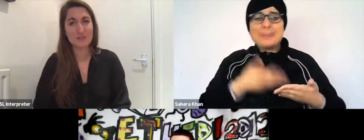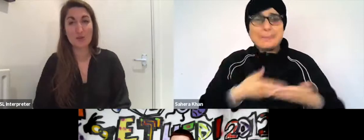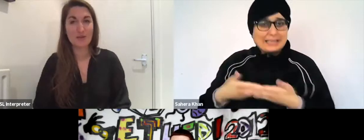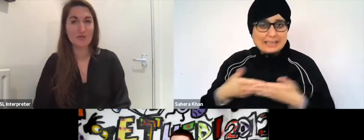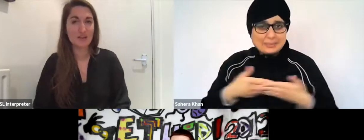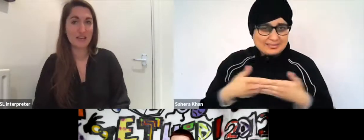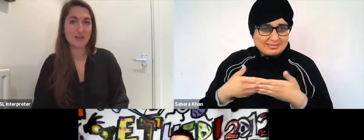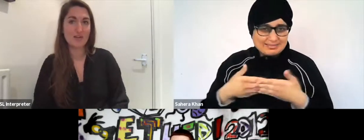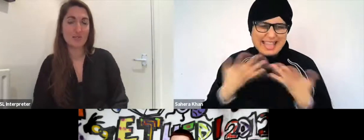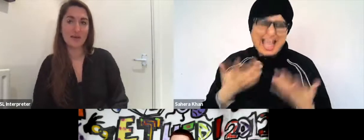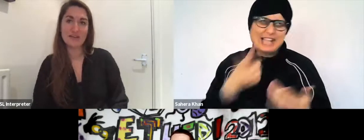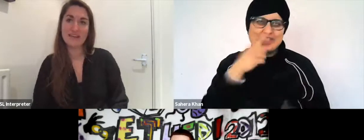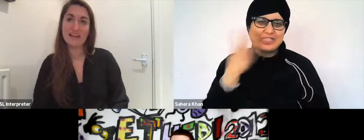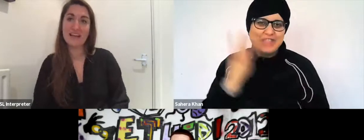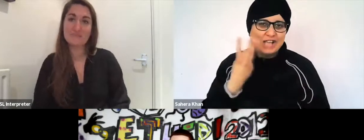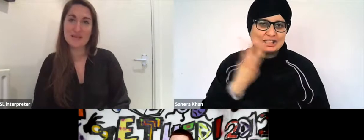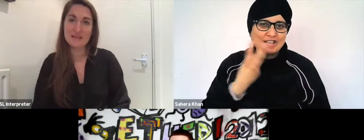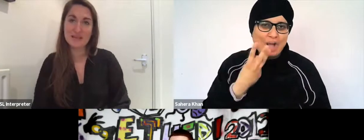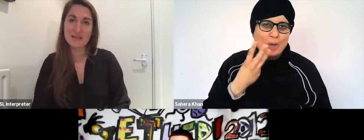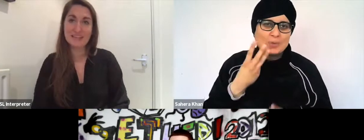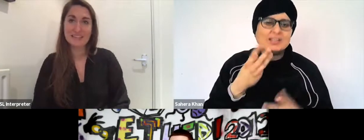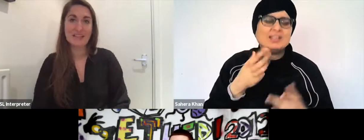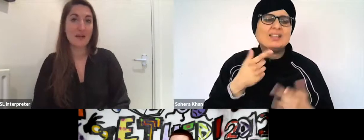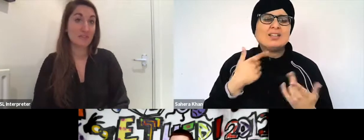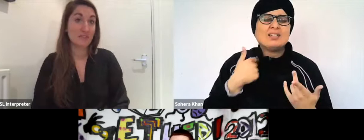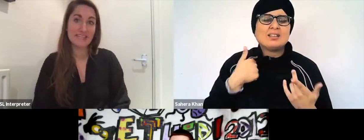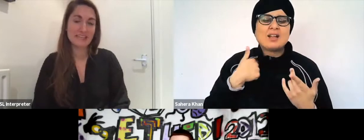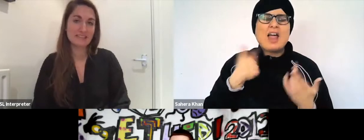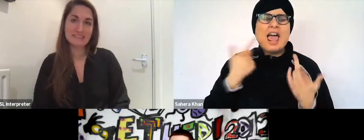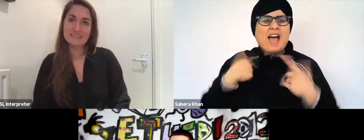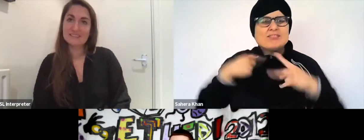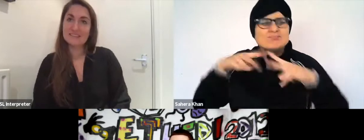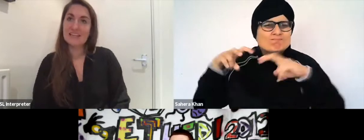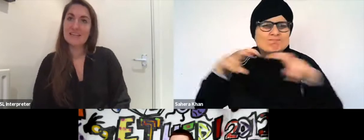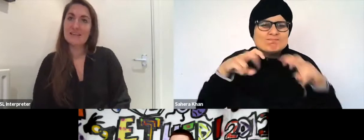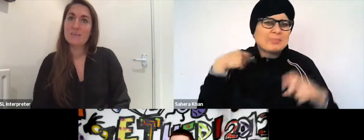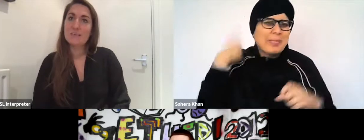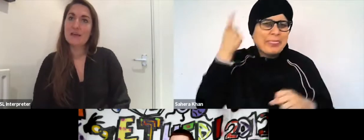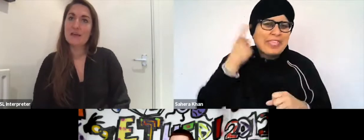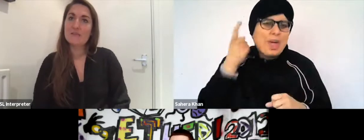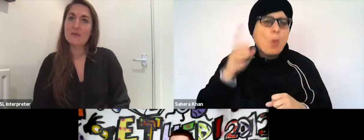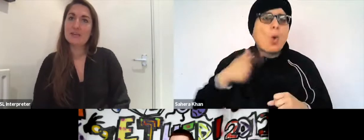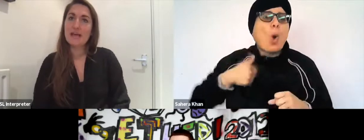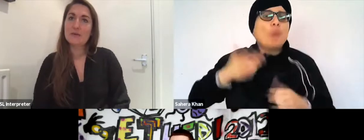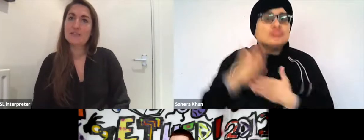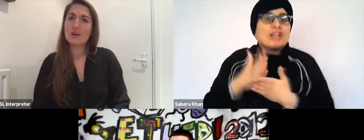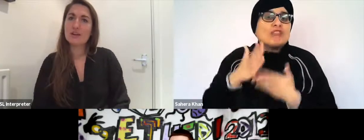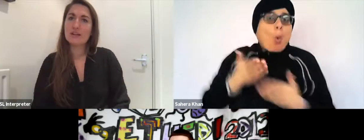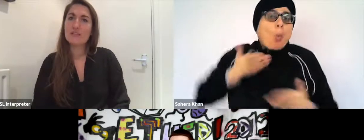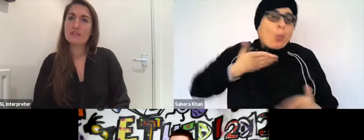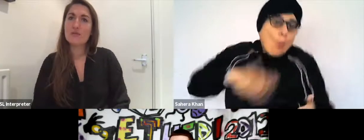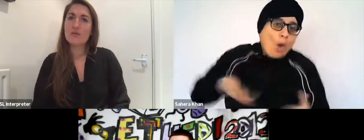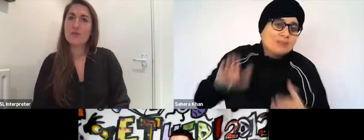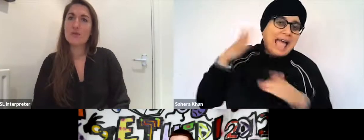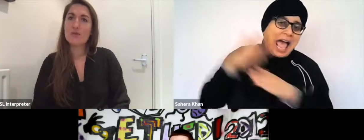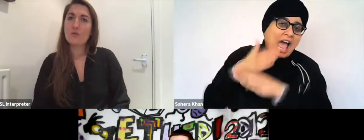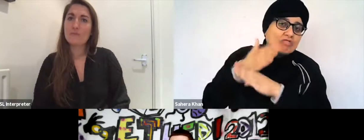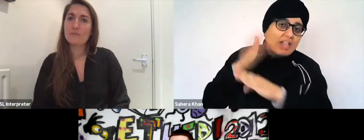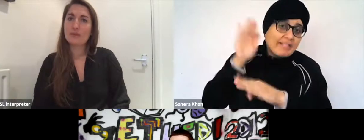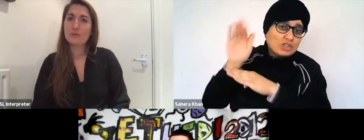leave my job. I'd really had enough by then. I had a baby, now 13. So I carried on and I